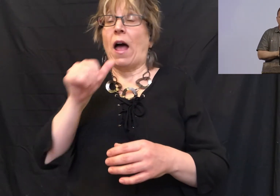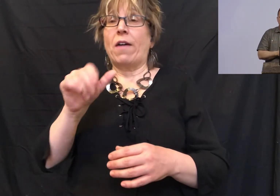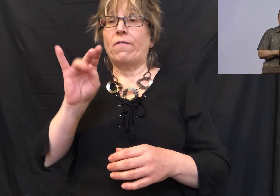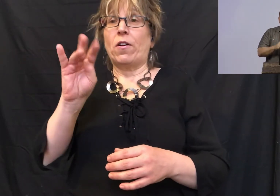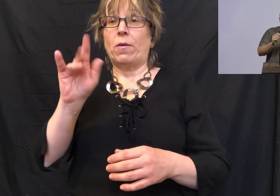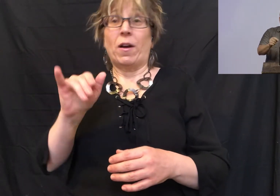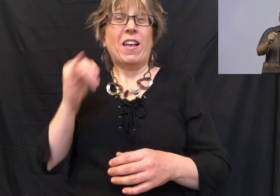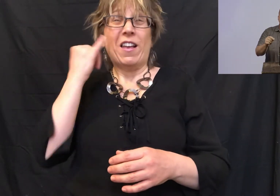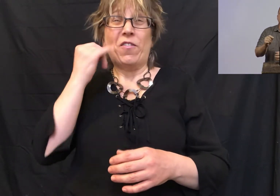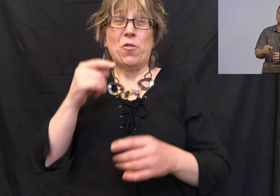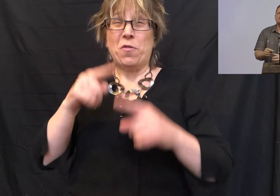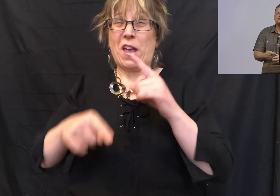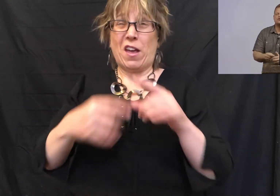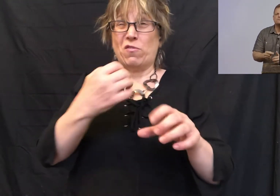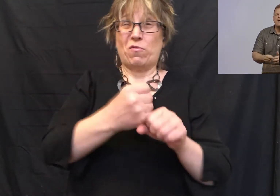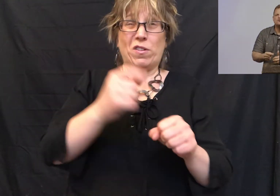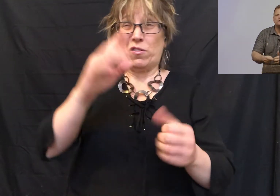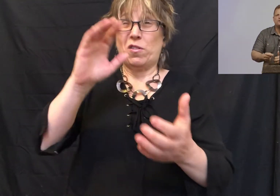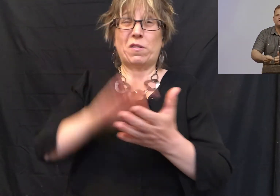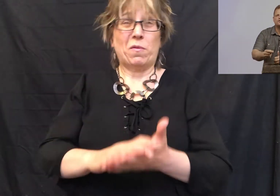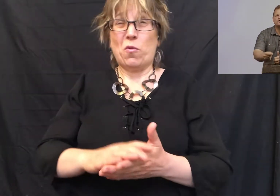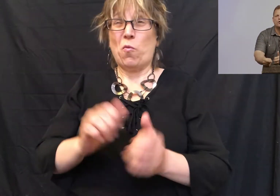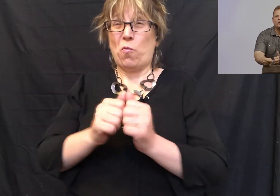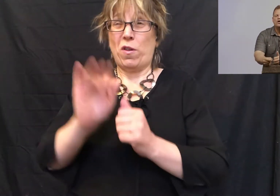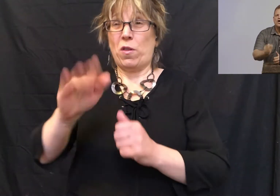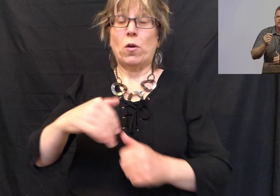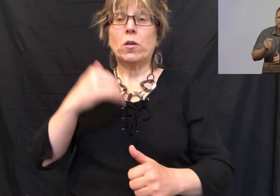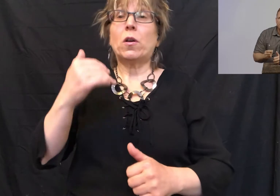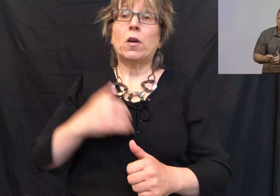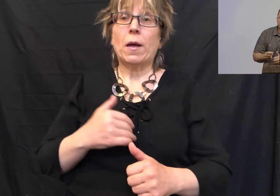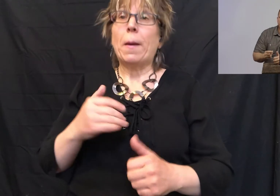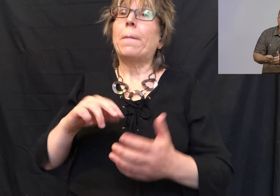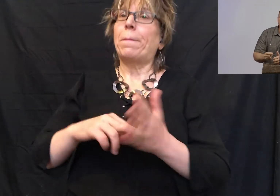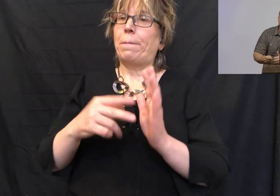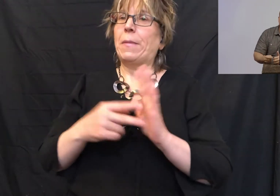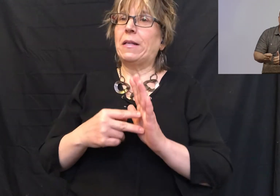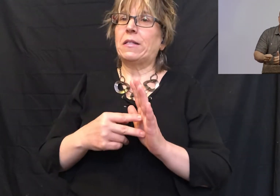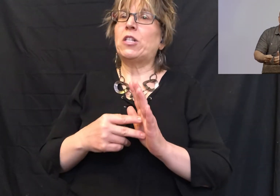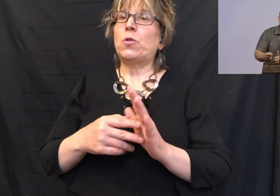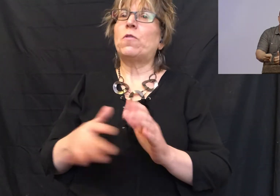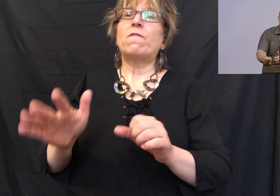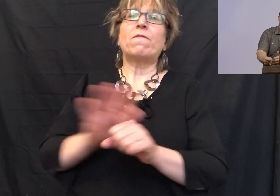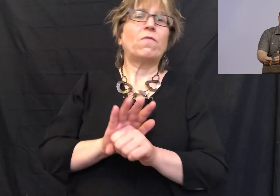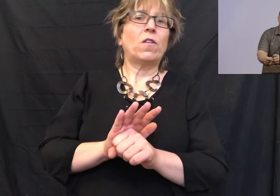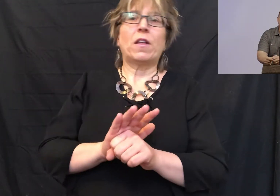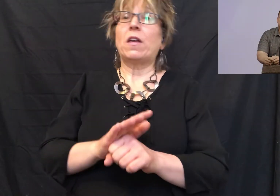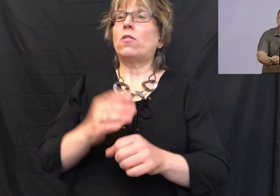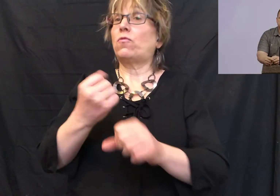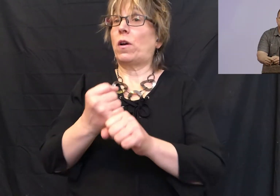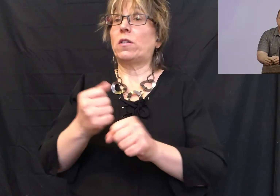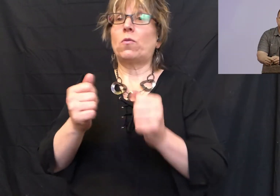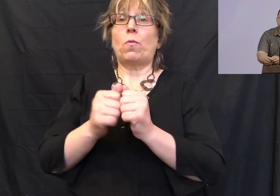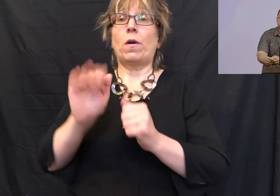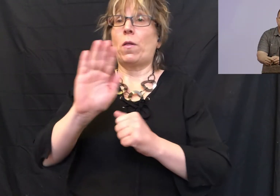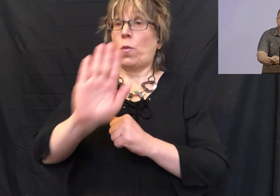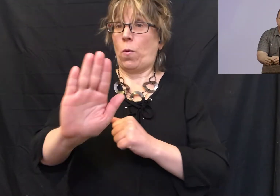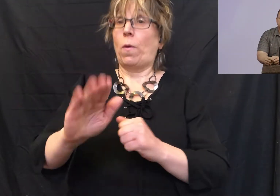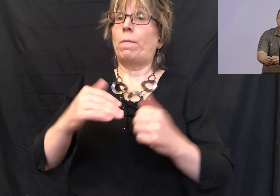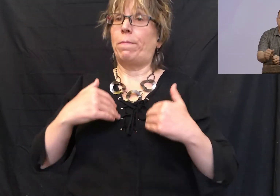with one another. If you can't trust your spouse with your soul, you'll never fully trust them with your body.